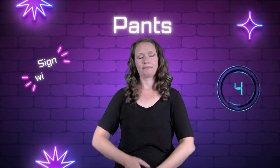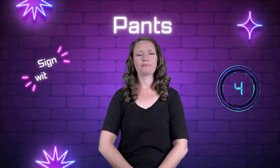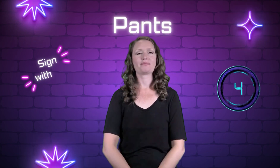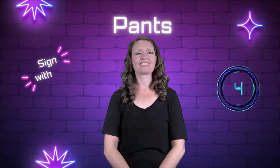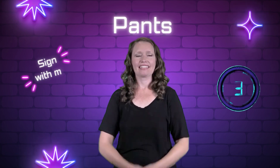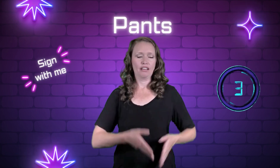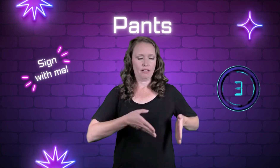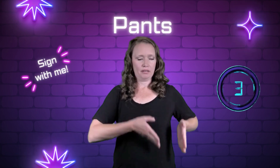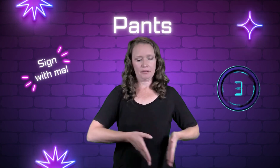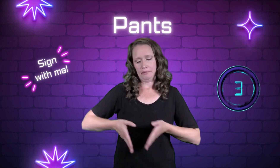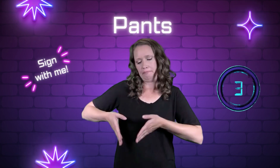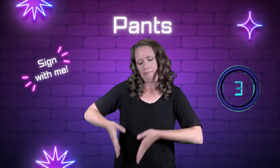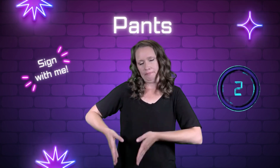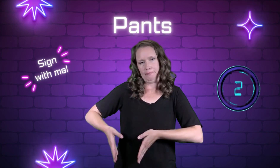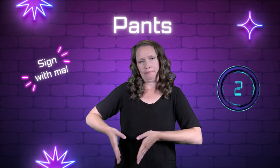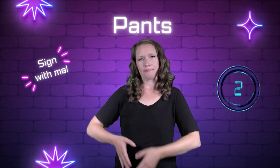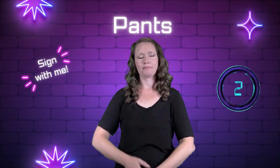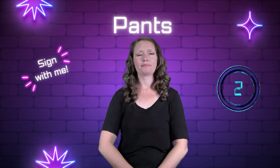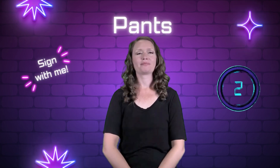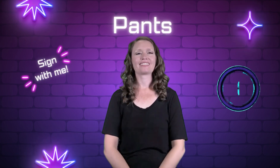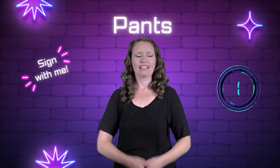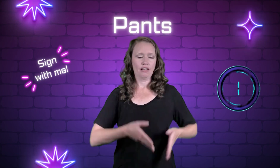Sign with me, sign, pants.